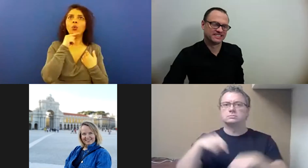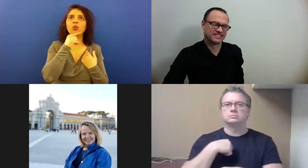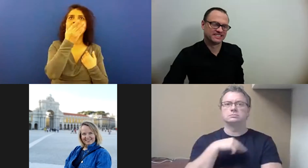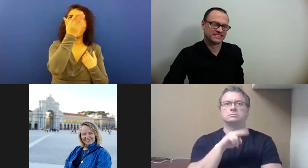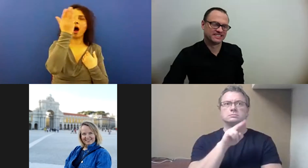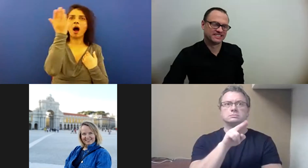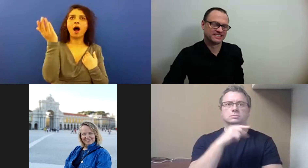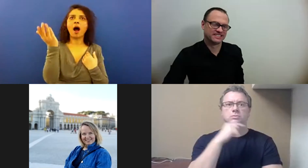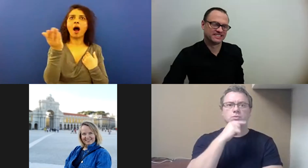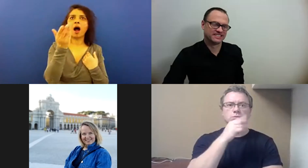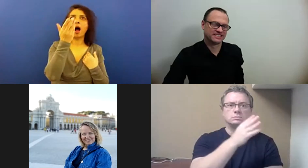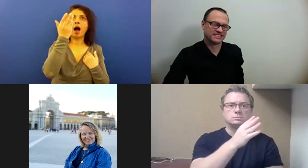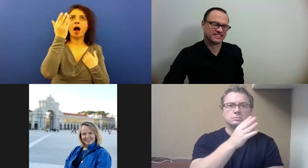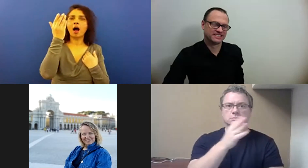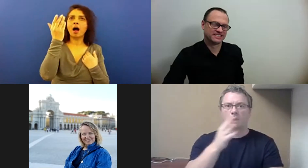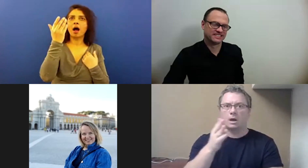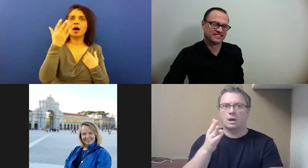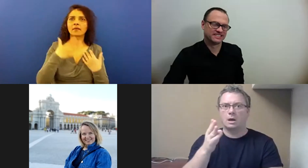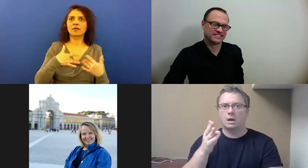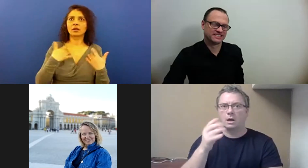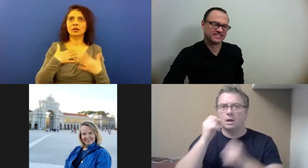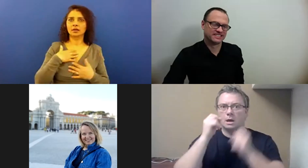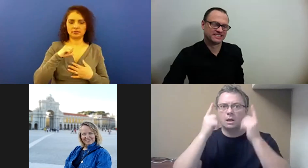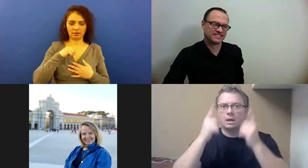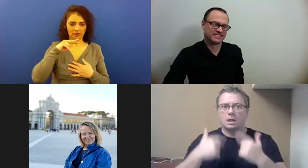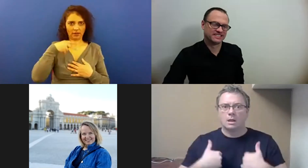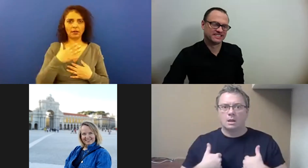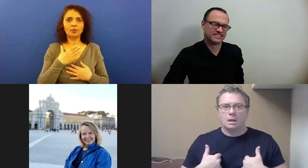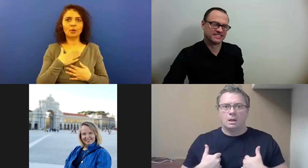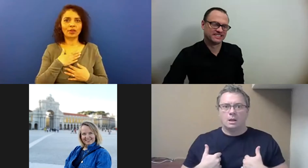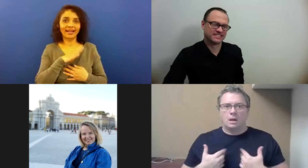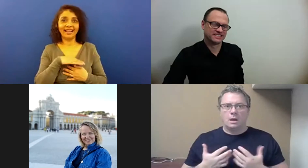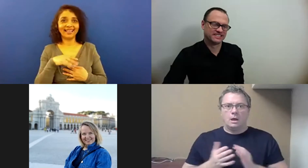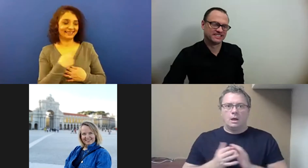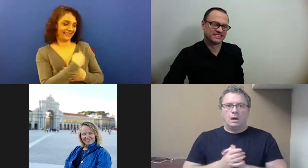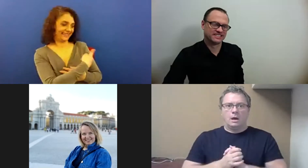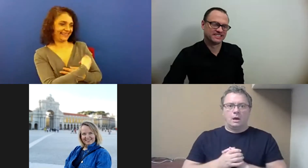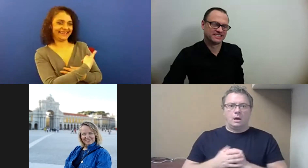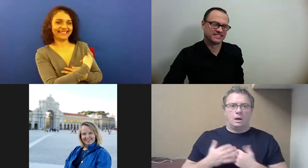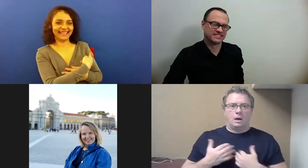saw the movie for the first time, I saw myself on the big screen.